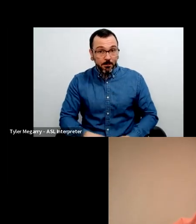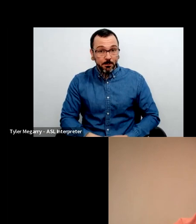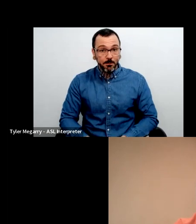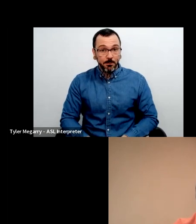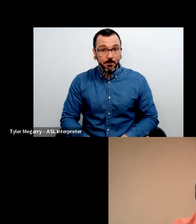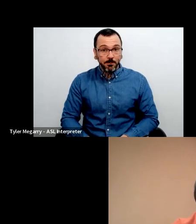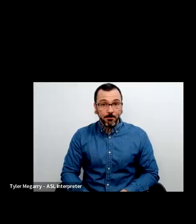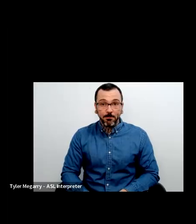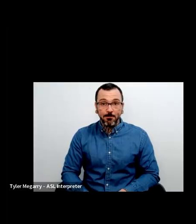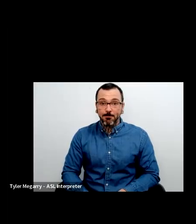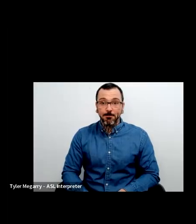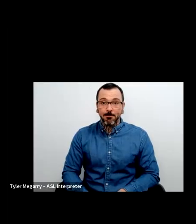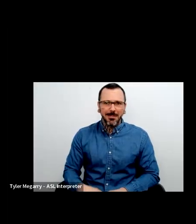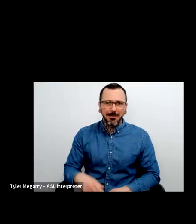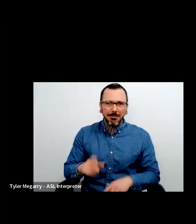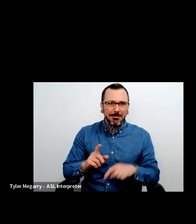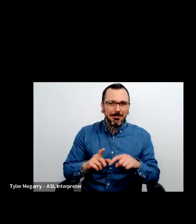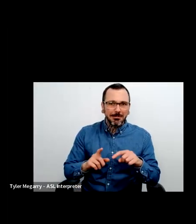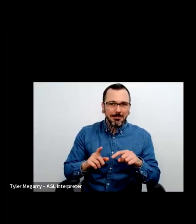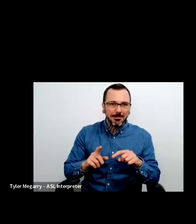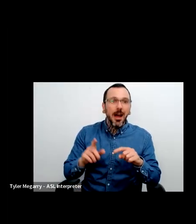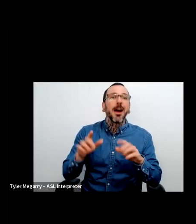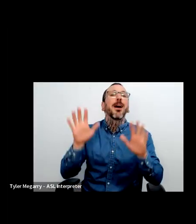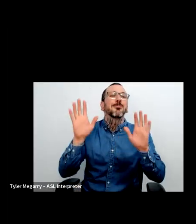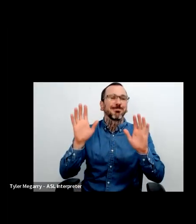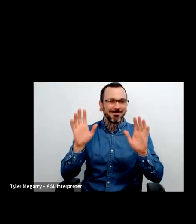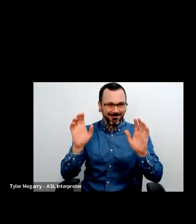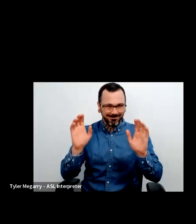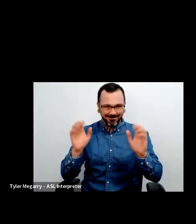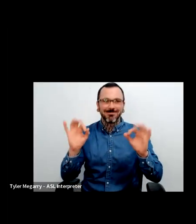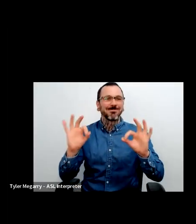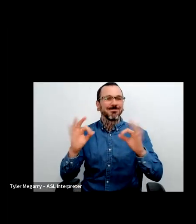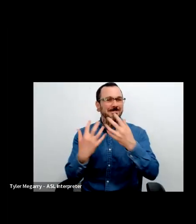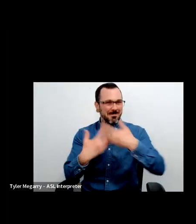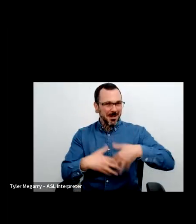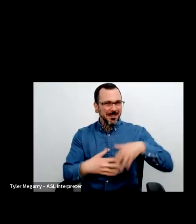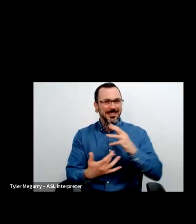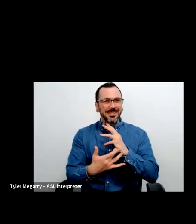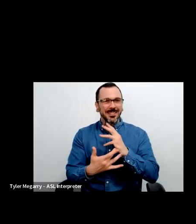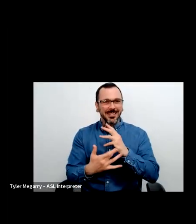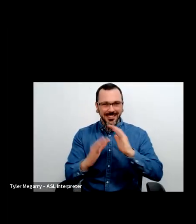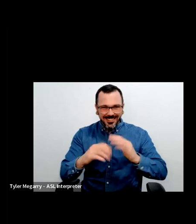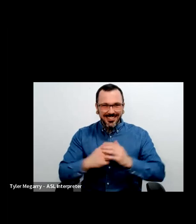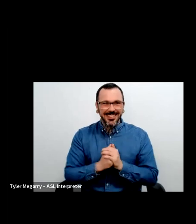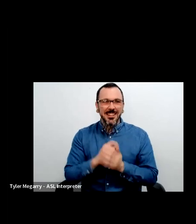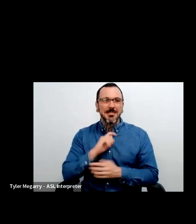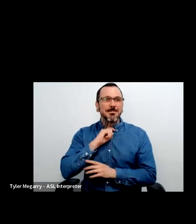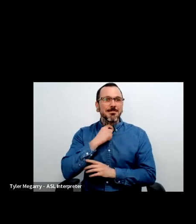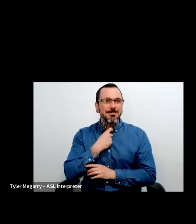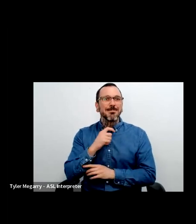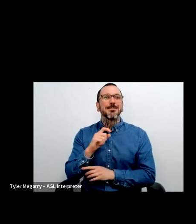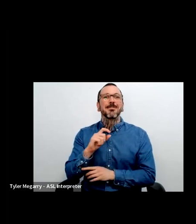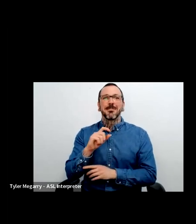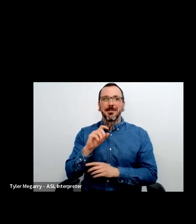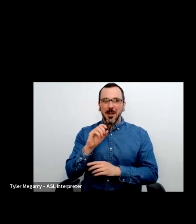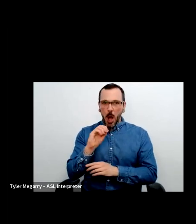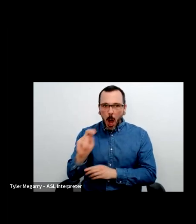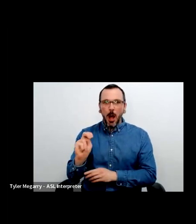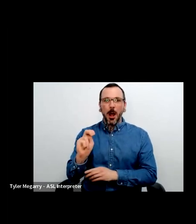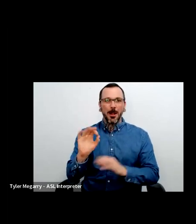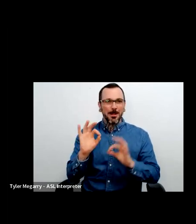Not hearing you. I did it. I did that thing. Unmute myself later. Unmute myself. There it is.